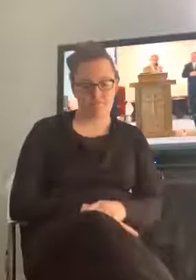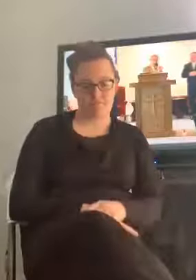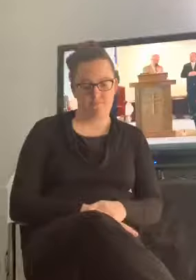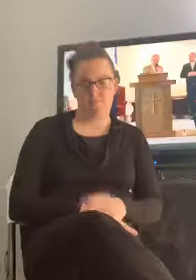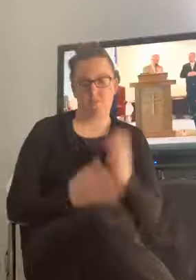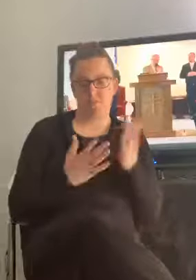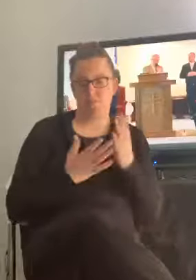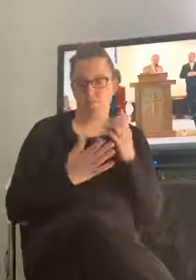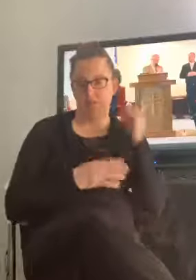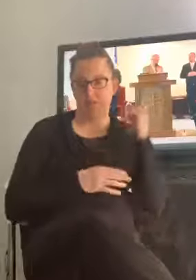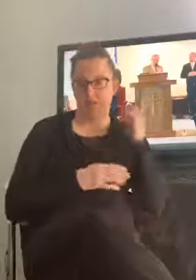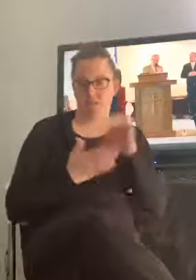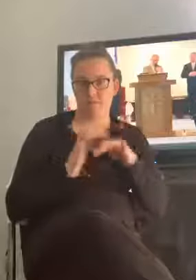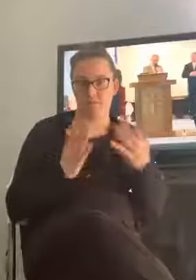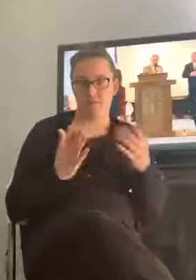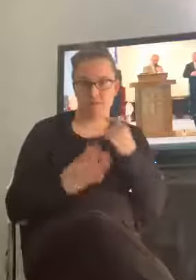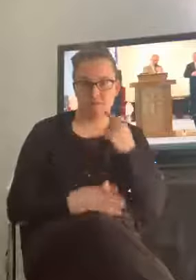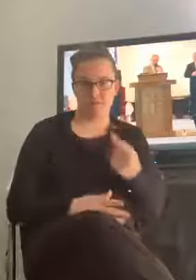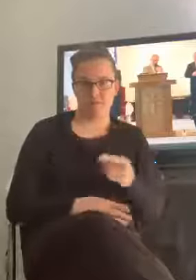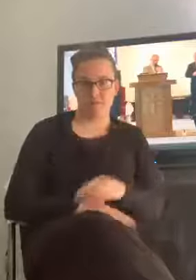right what His Word says.